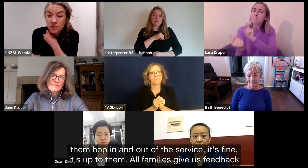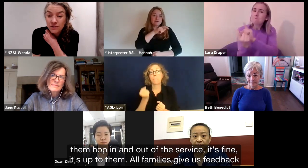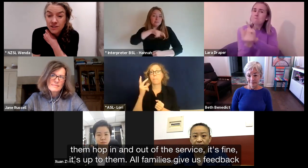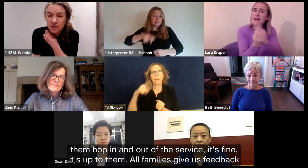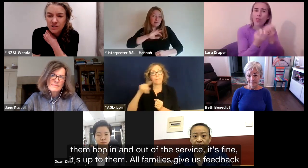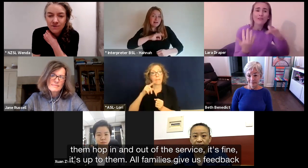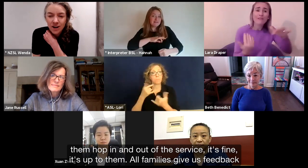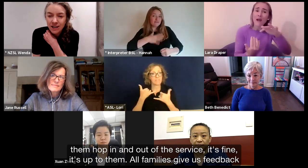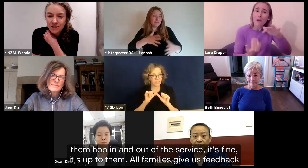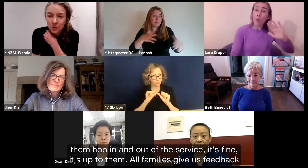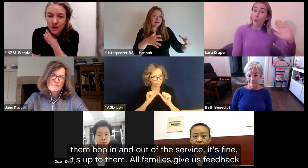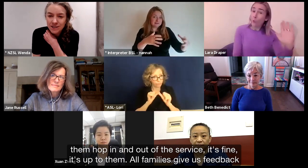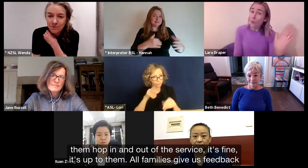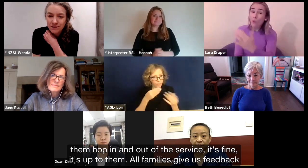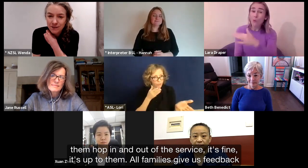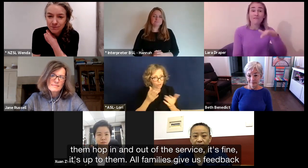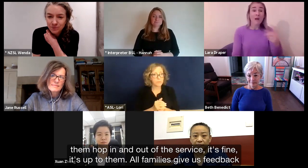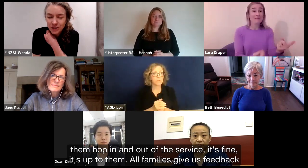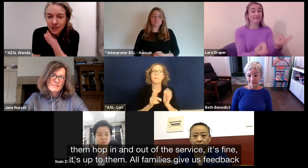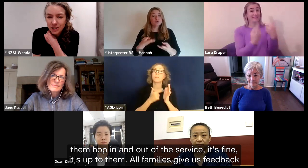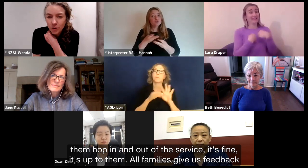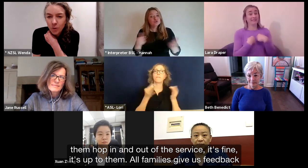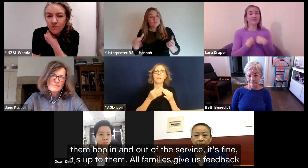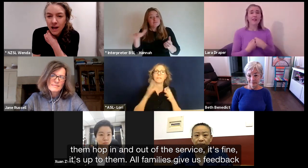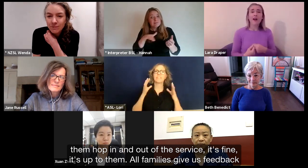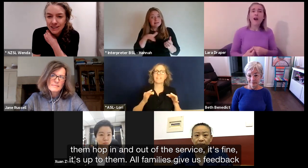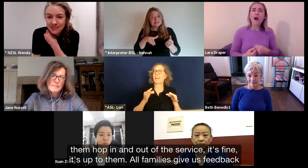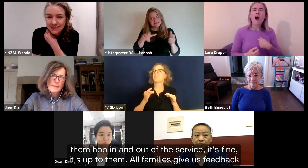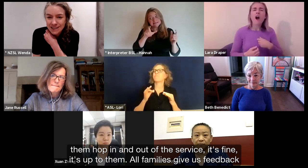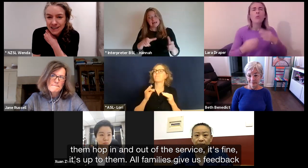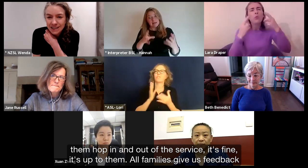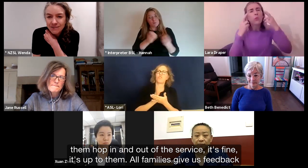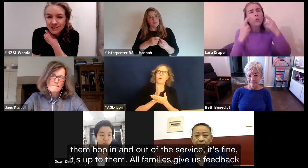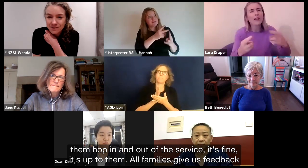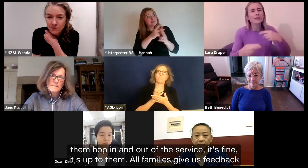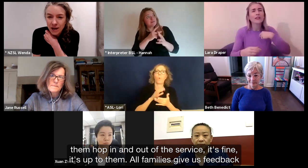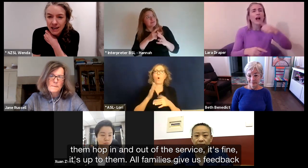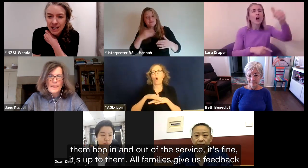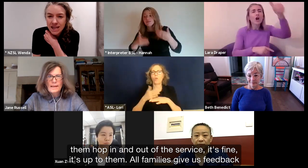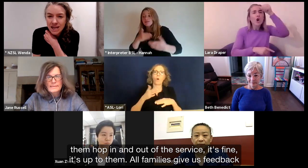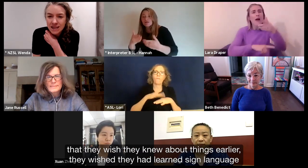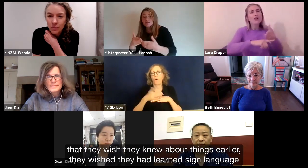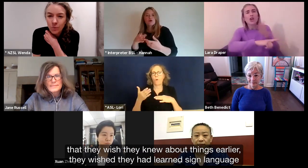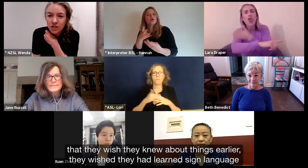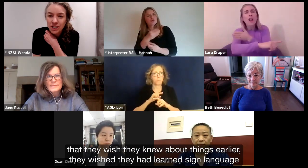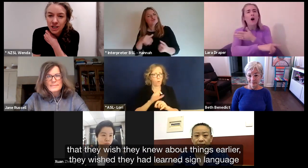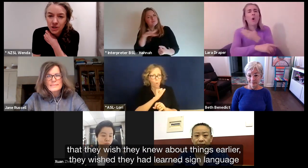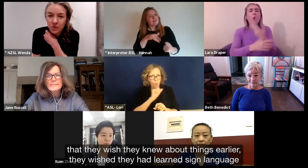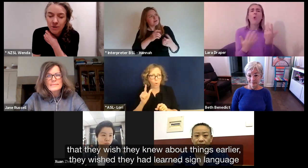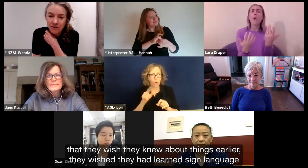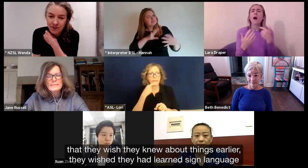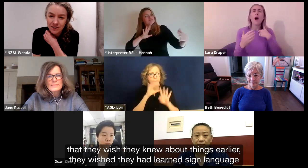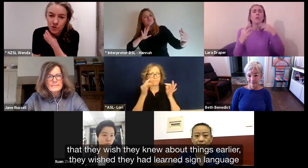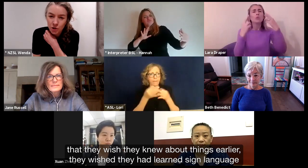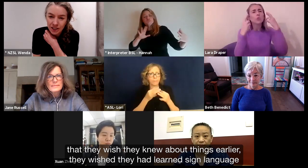out of the service, which is fine. It's always up to them. All families give us feedback that they wish they